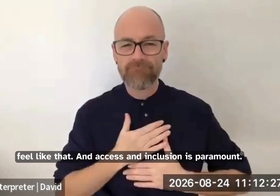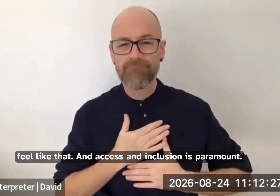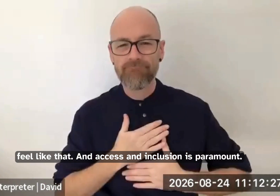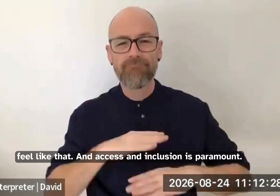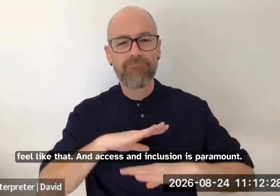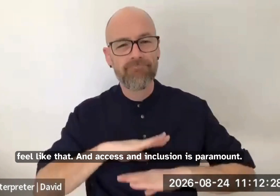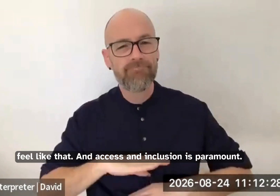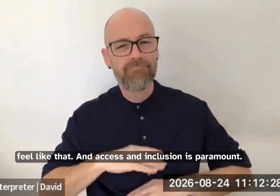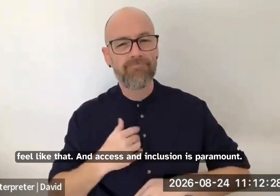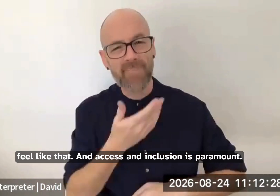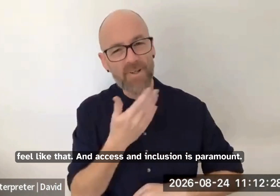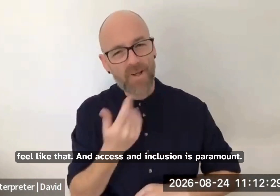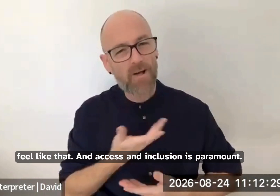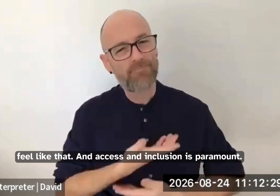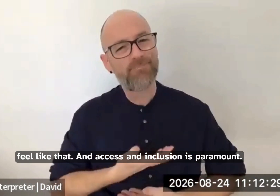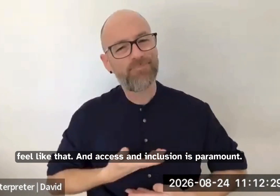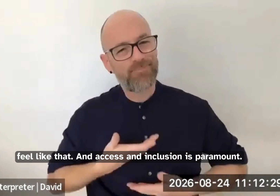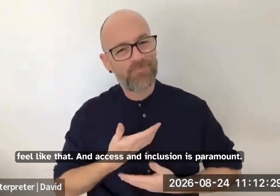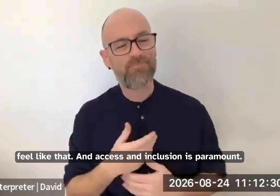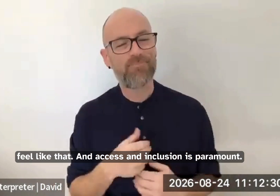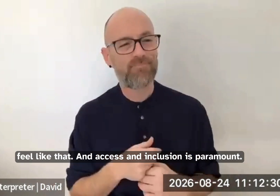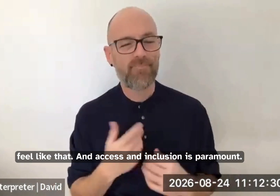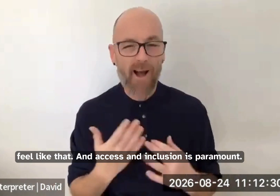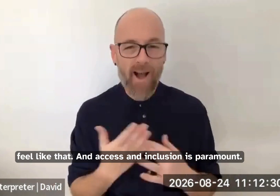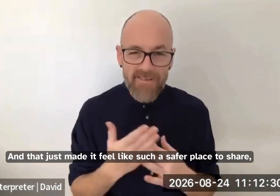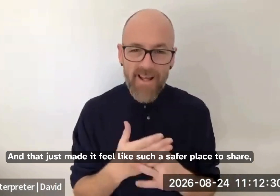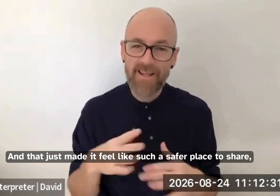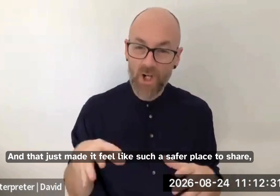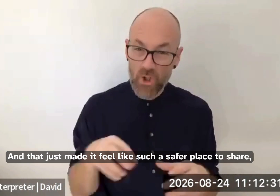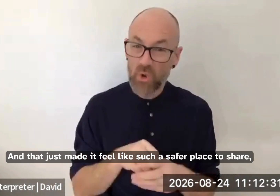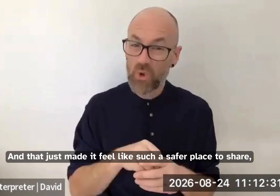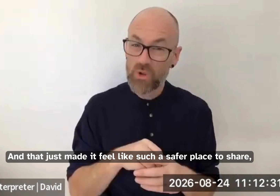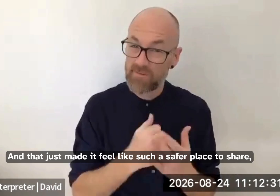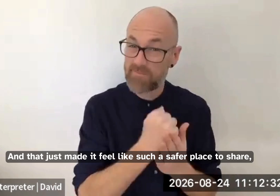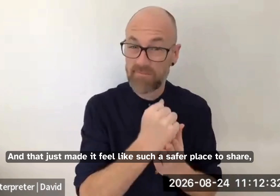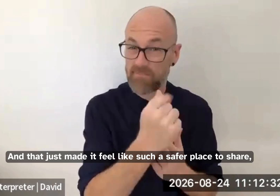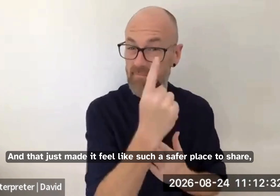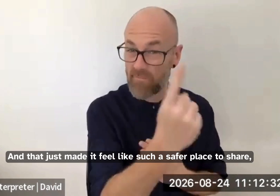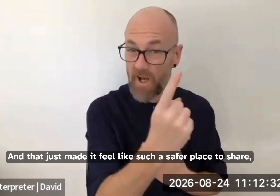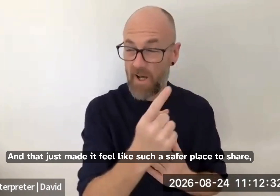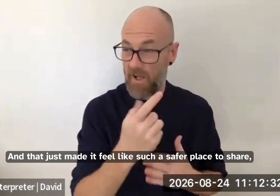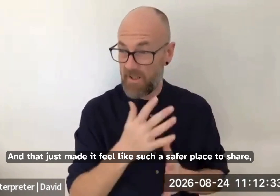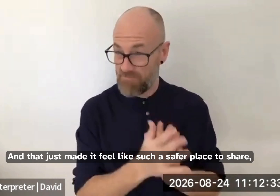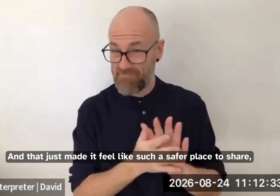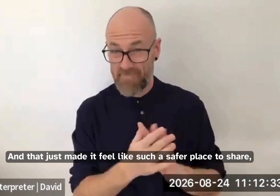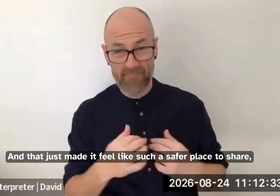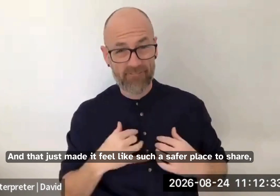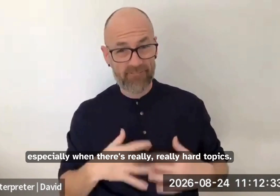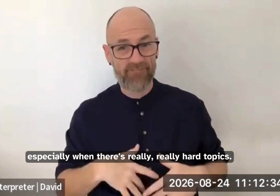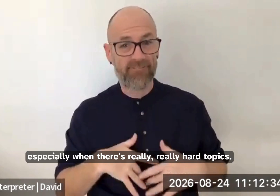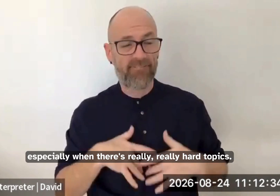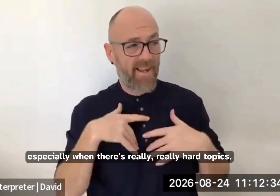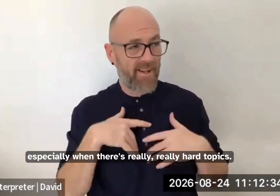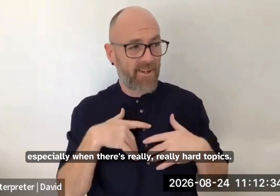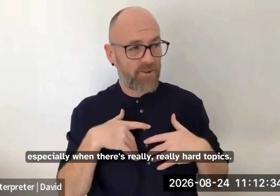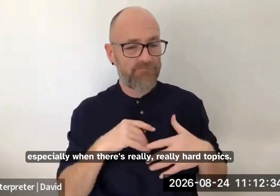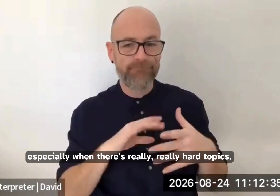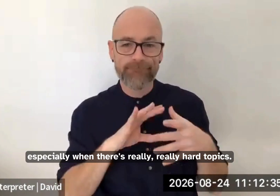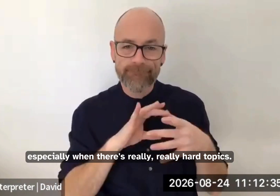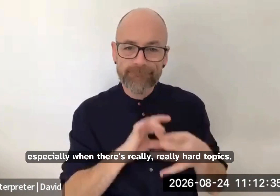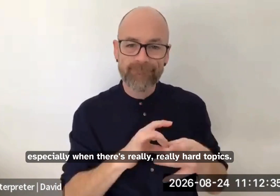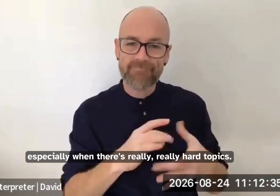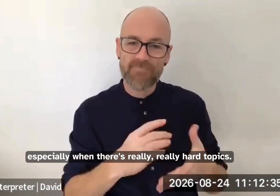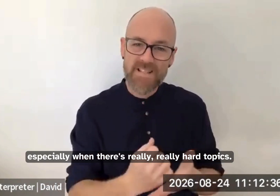that. And accessibility and inclusion is paramount. And that just made it feel like such a safer place to share, especially in these